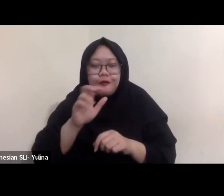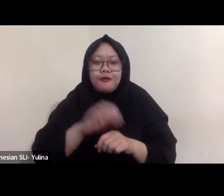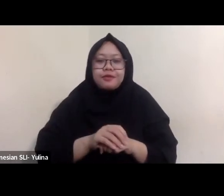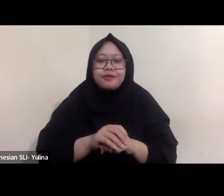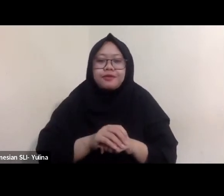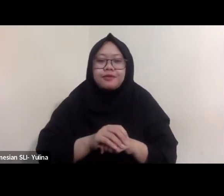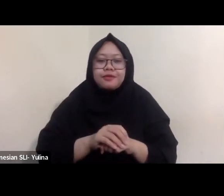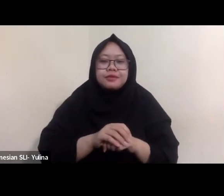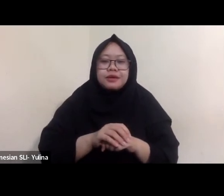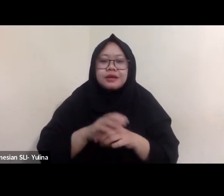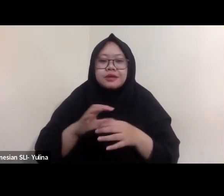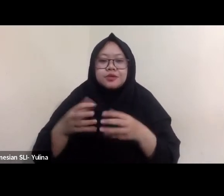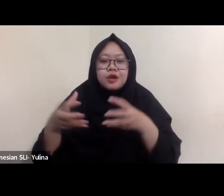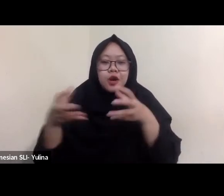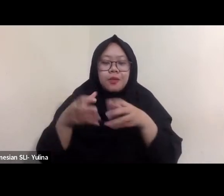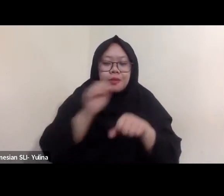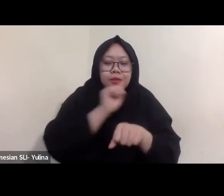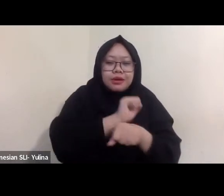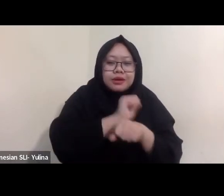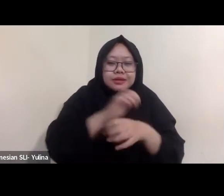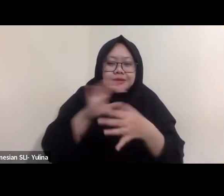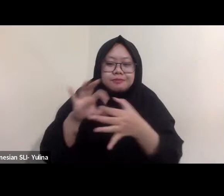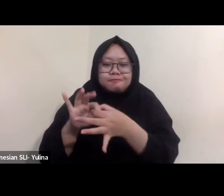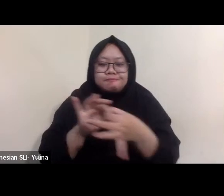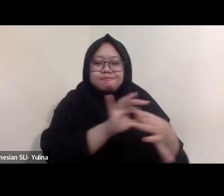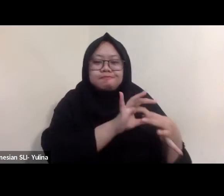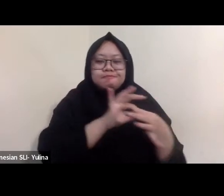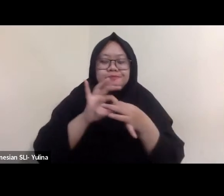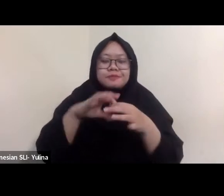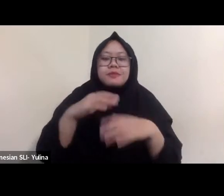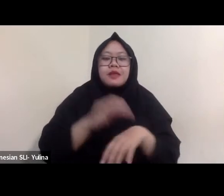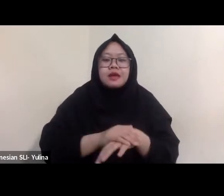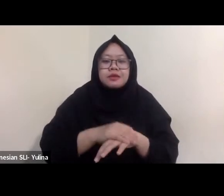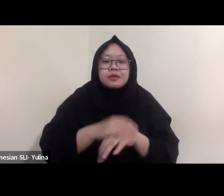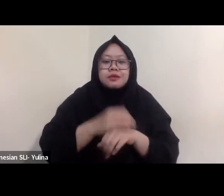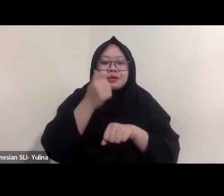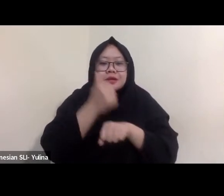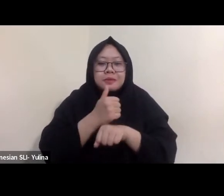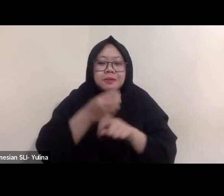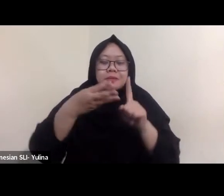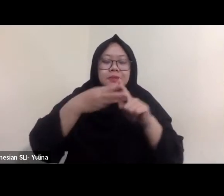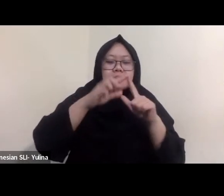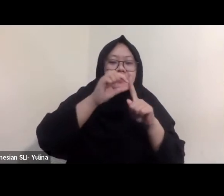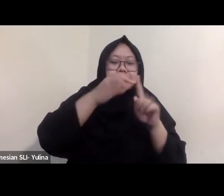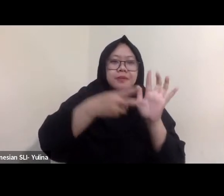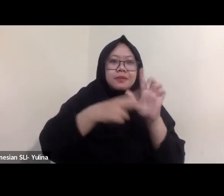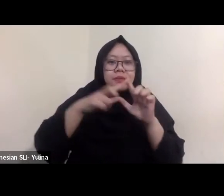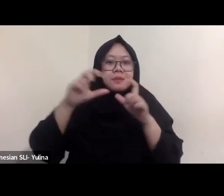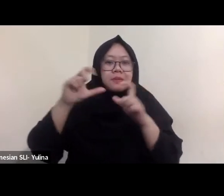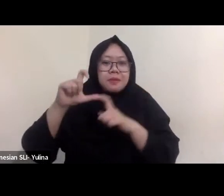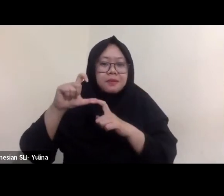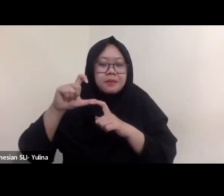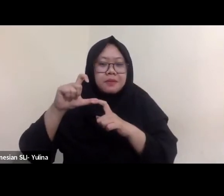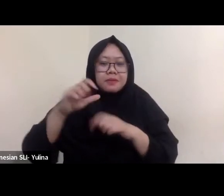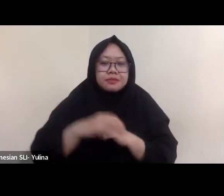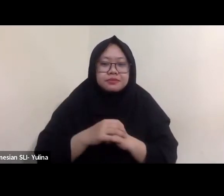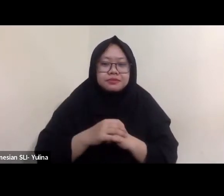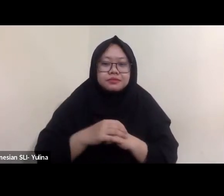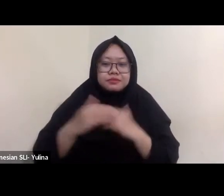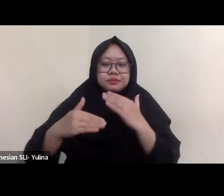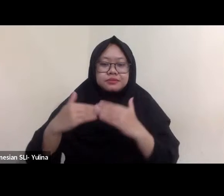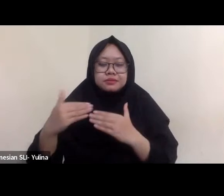Ministry of National Development Planning of Bappenas, Employment Working Group led by Ministry of Manpower, and